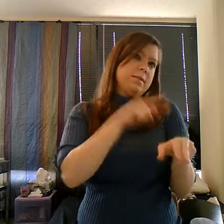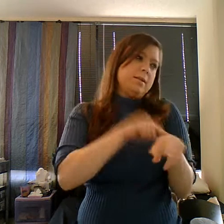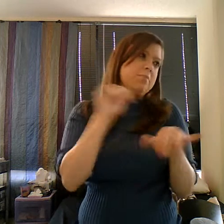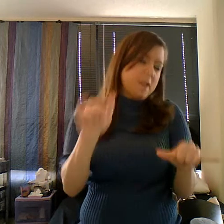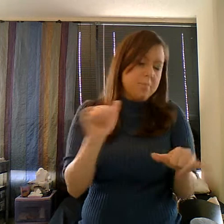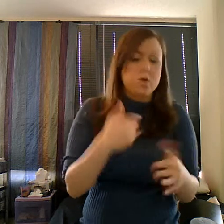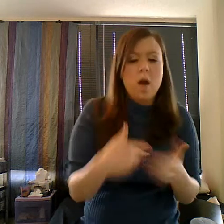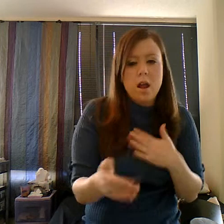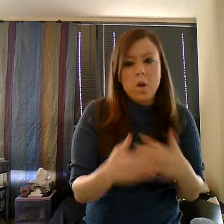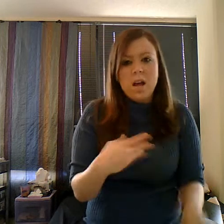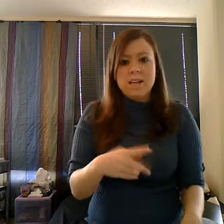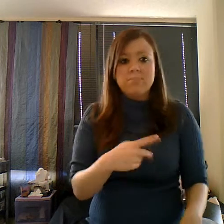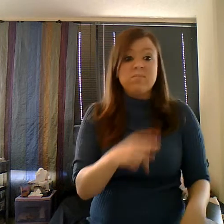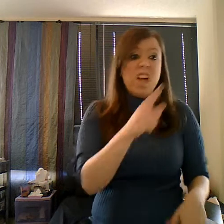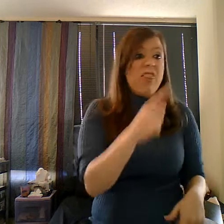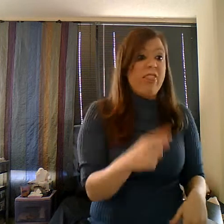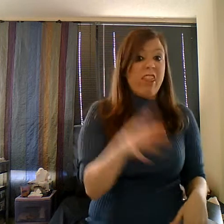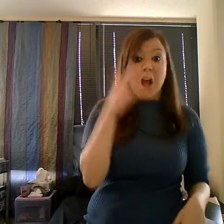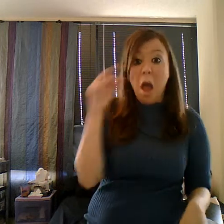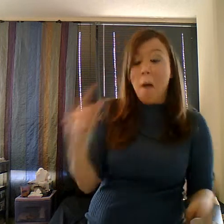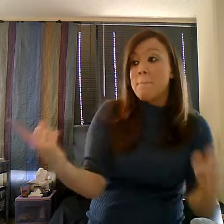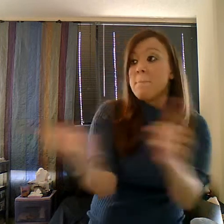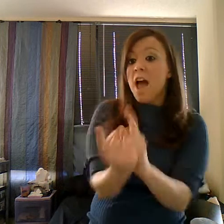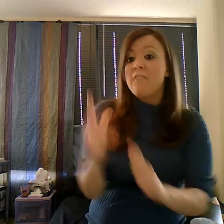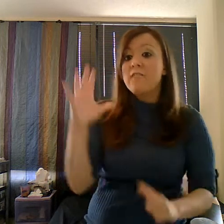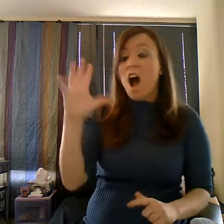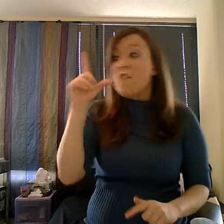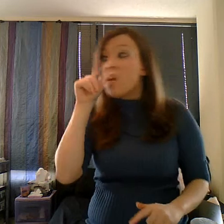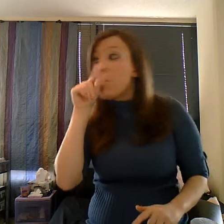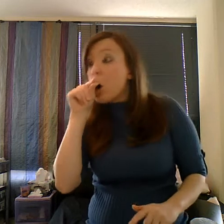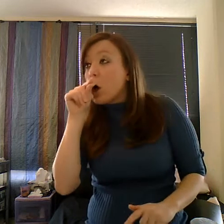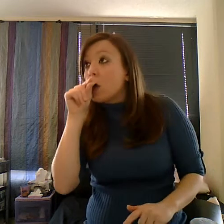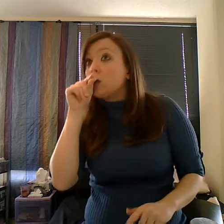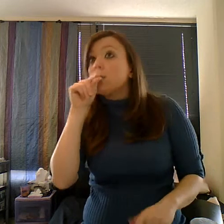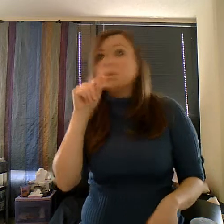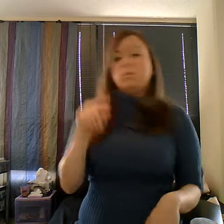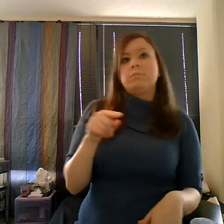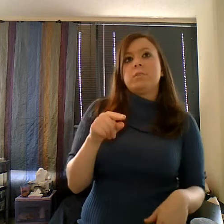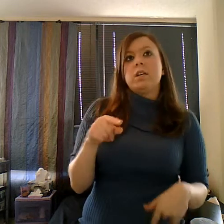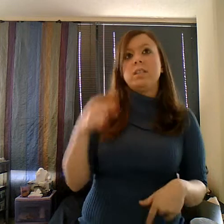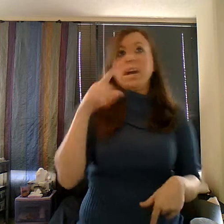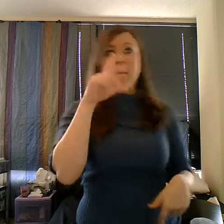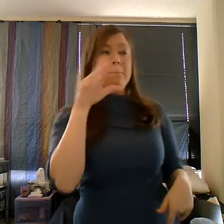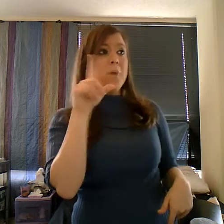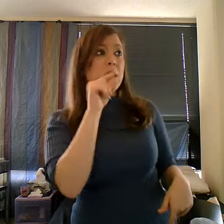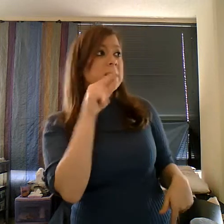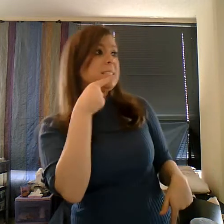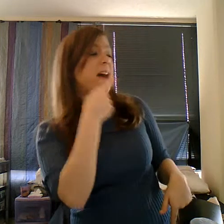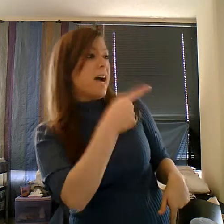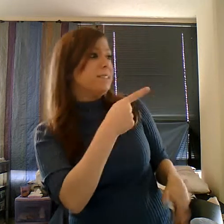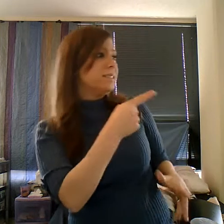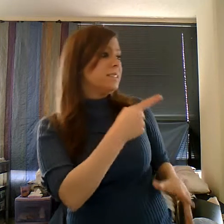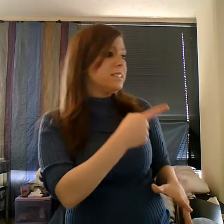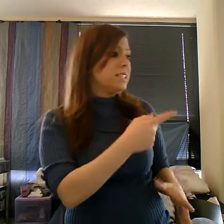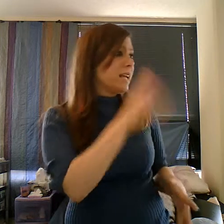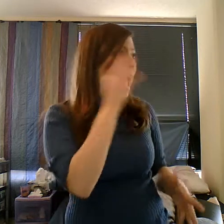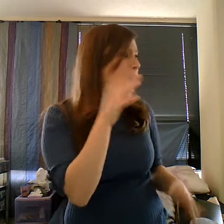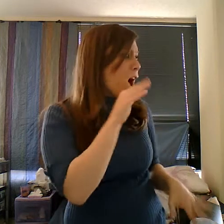you been eating?" And the cat said, and you know the drill, "I ate the gruel and the pot and the old woman